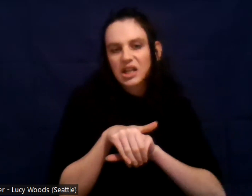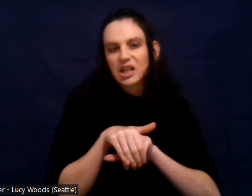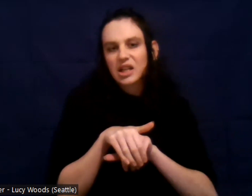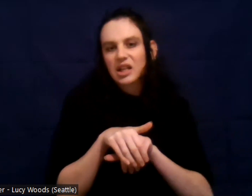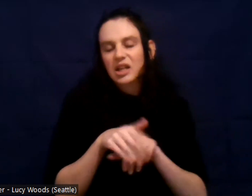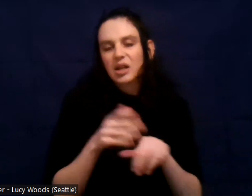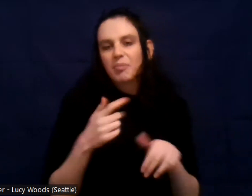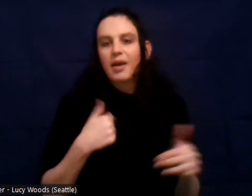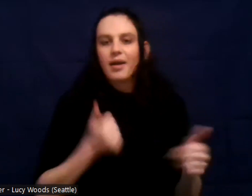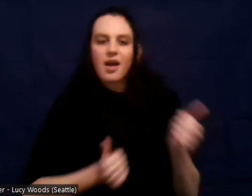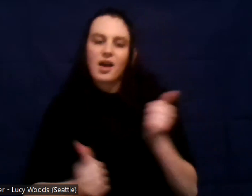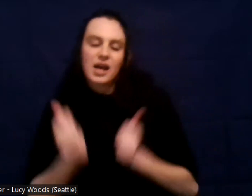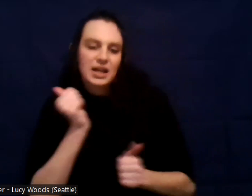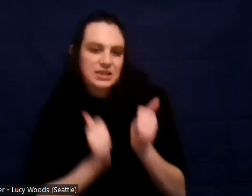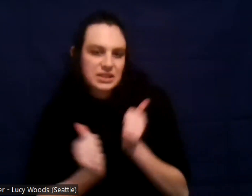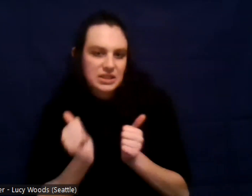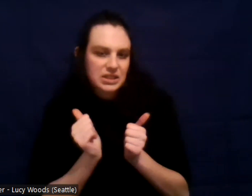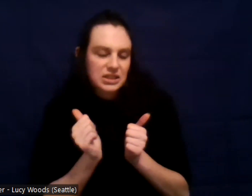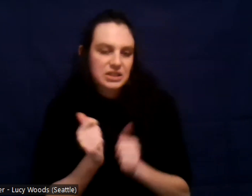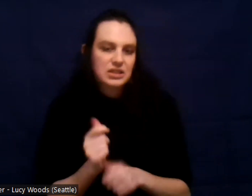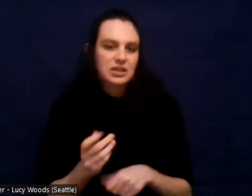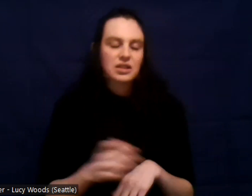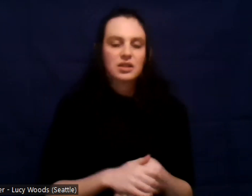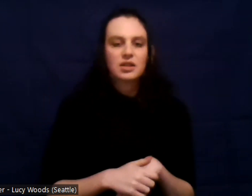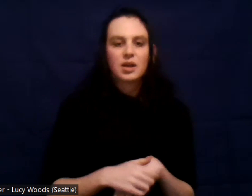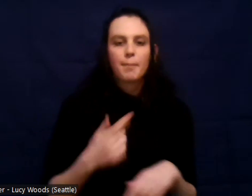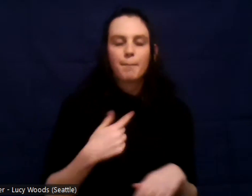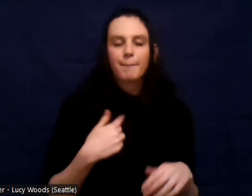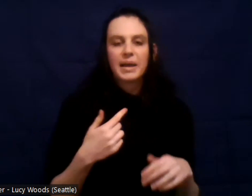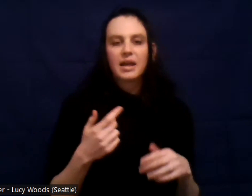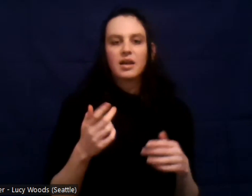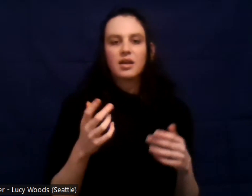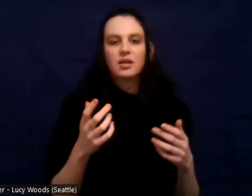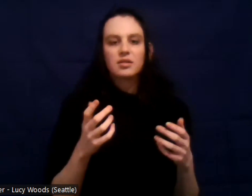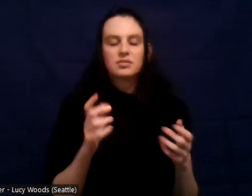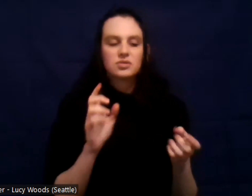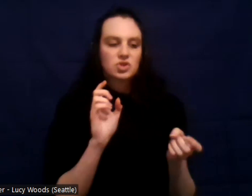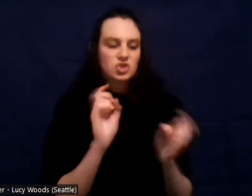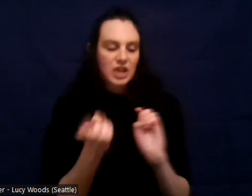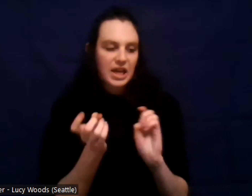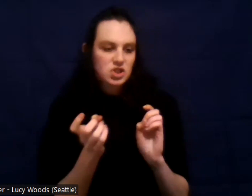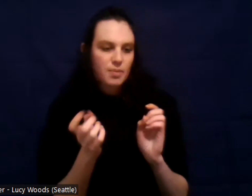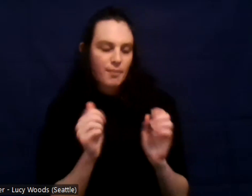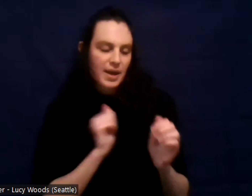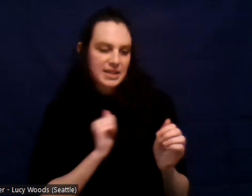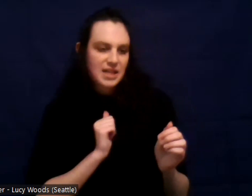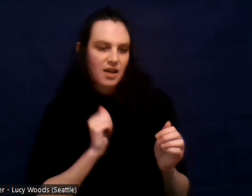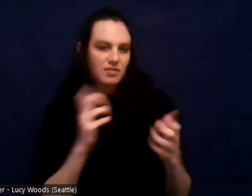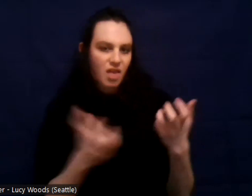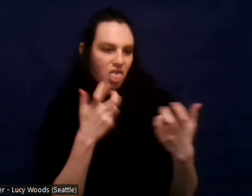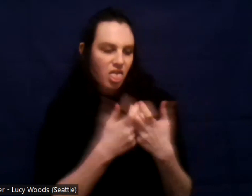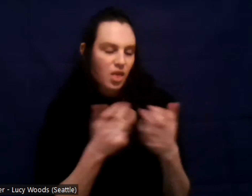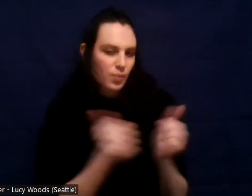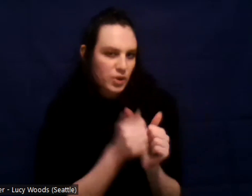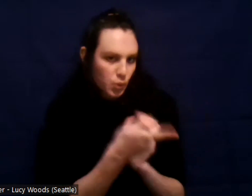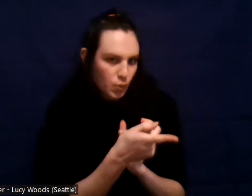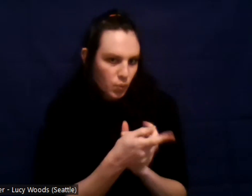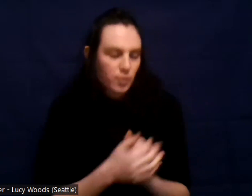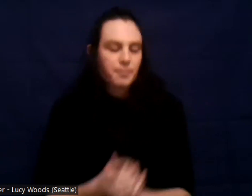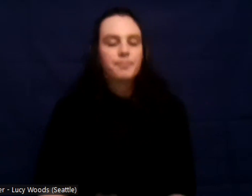for whoever I was with. I was quite the chameleon. Whatever you needed me to be at any time, like that's what I